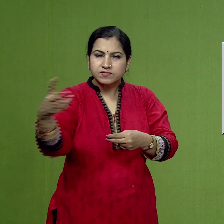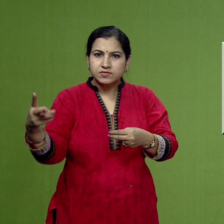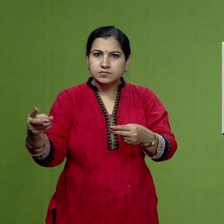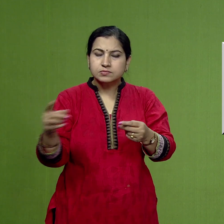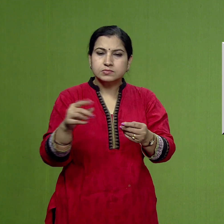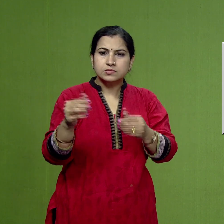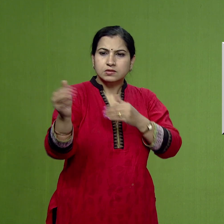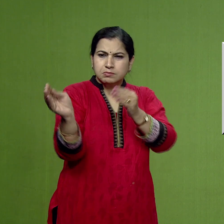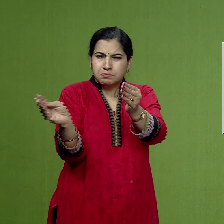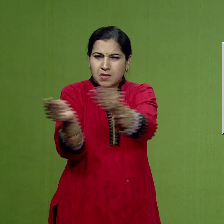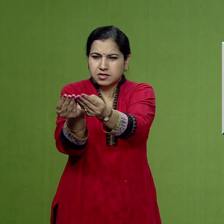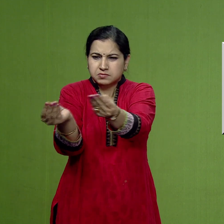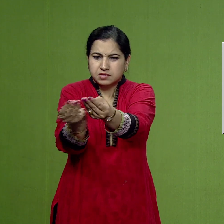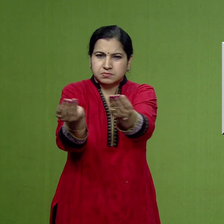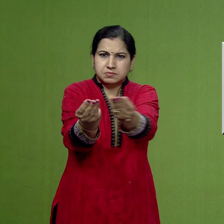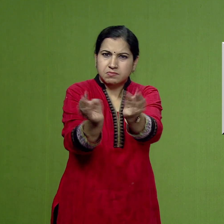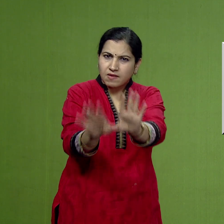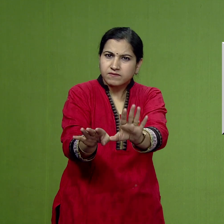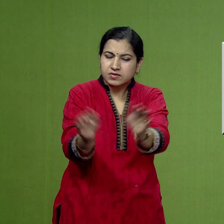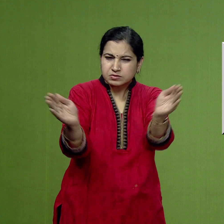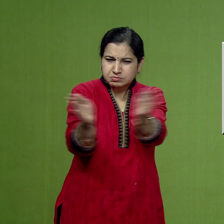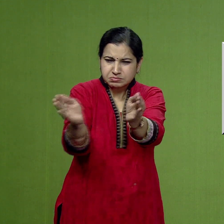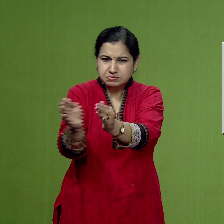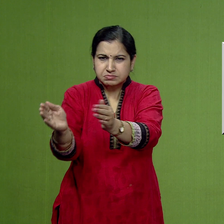located very close to each other in a compact manner.